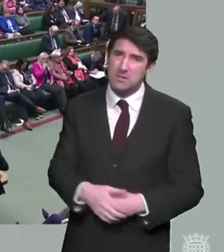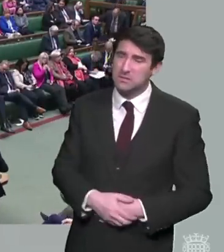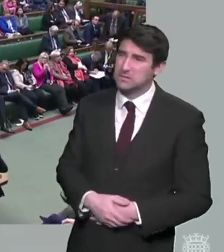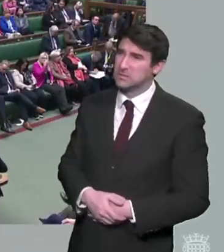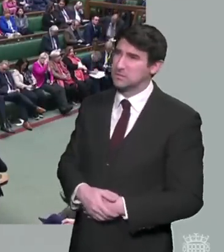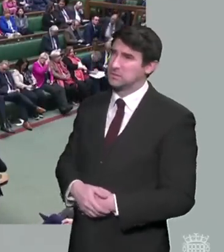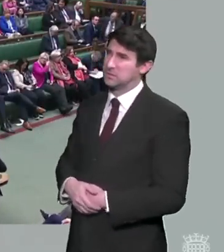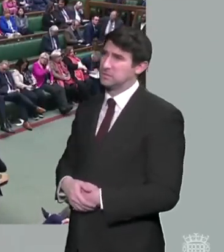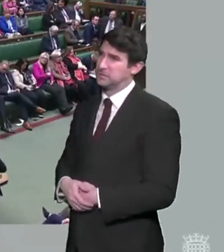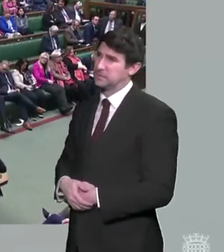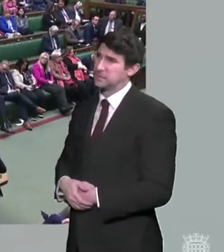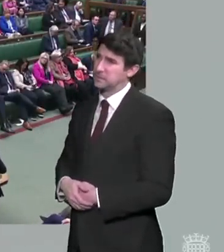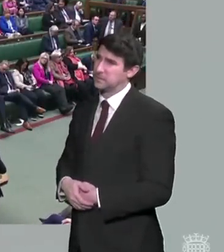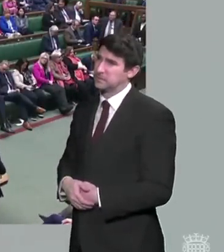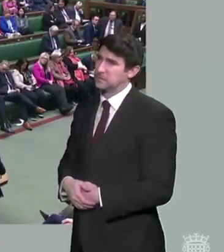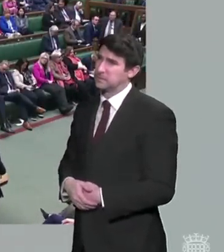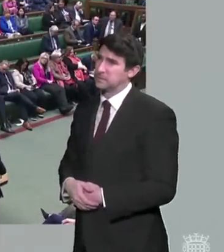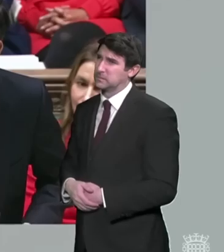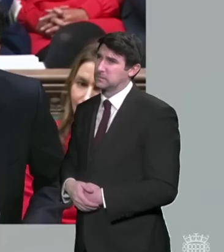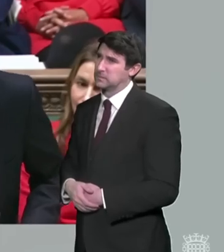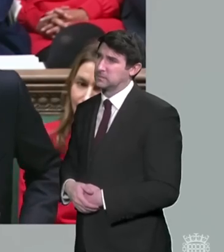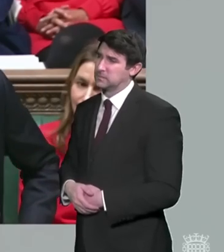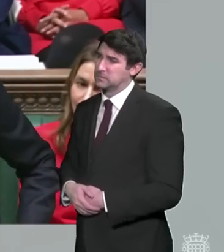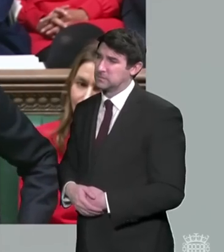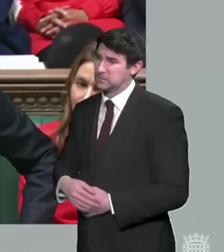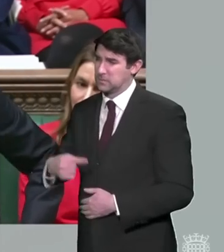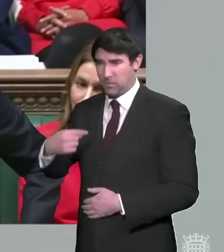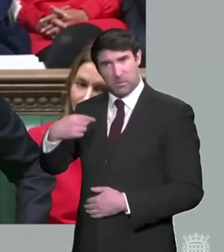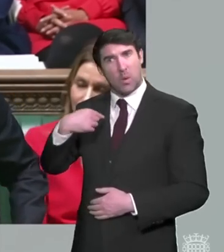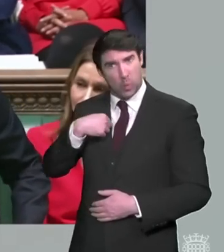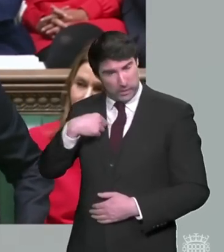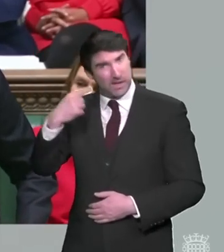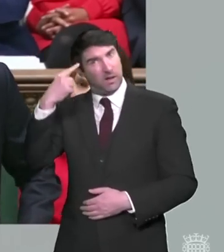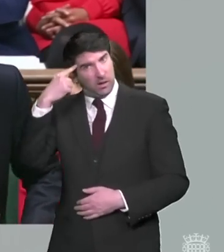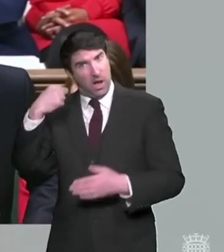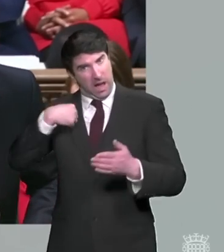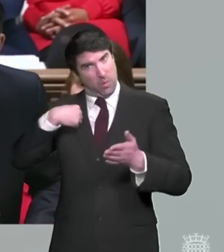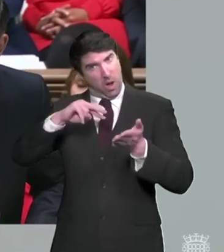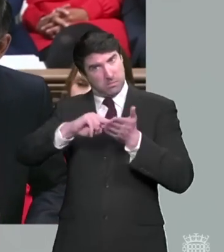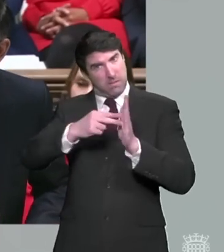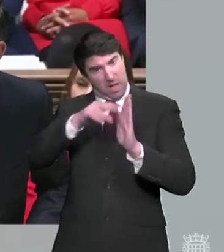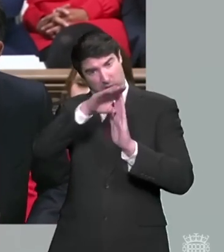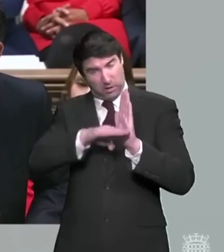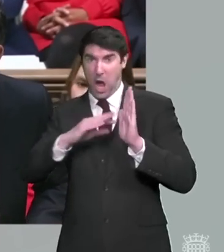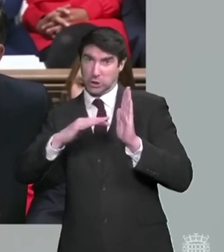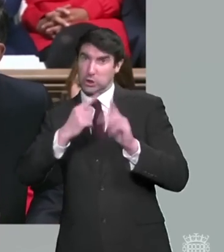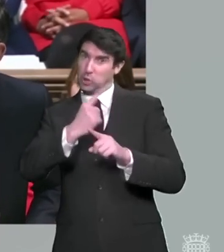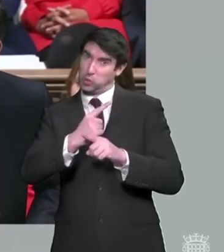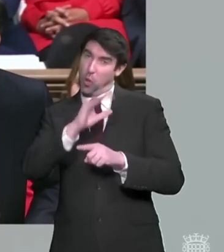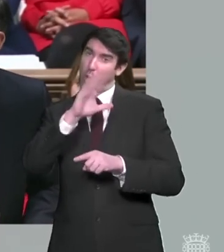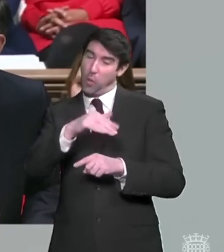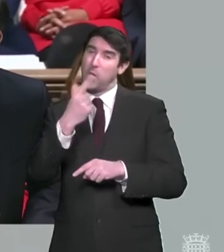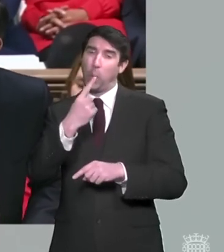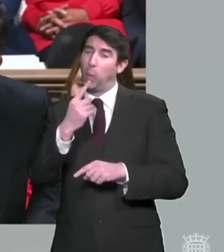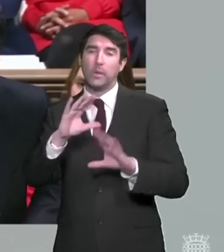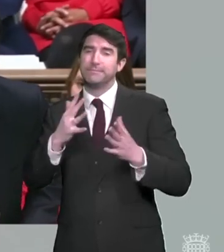specifically considered people who were off the gas grid when designing the energy support schemes that we put in place, which is why the bulk of the support was delivered